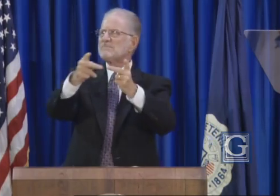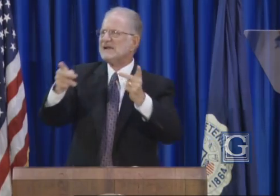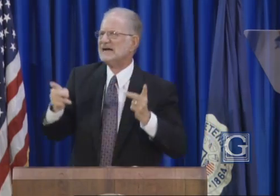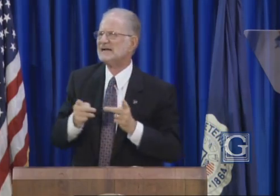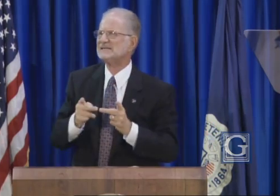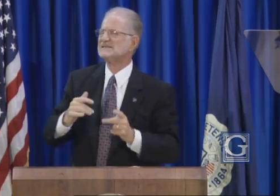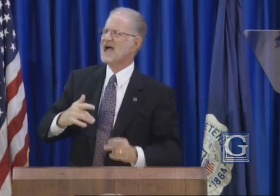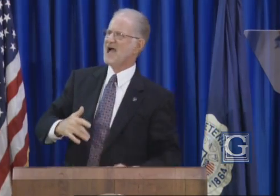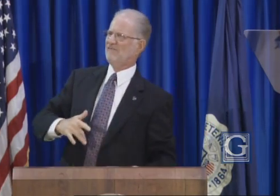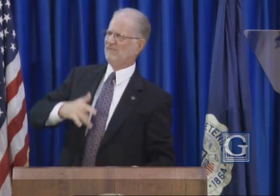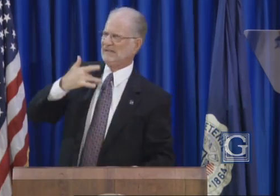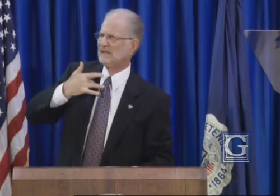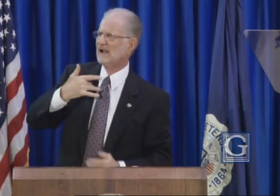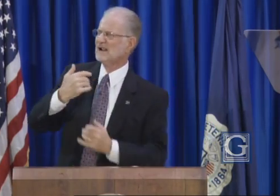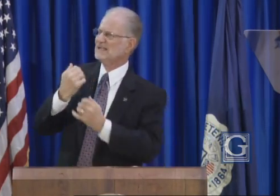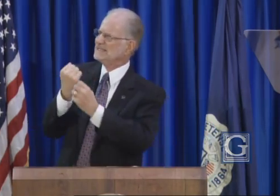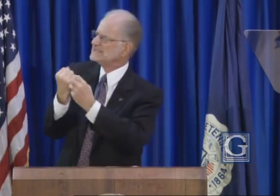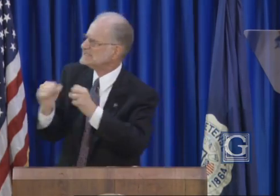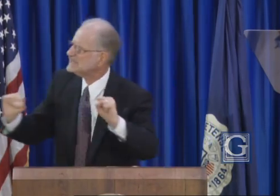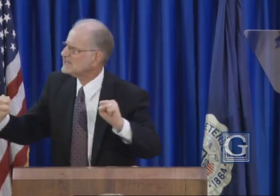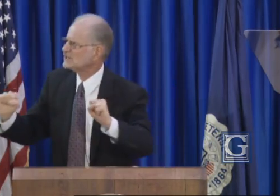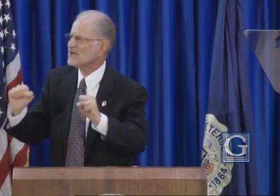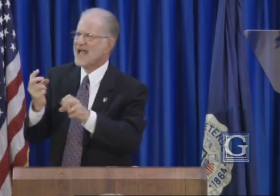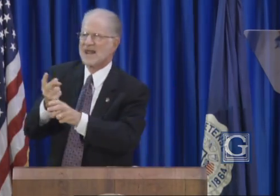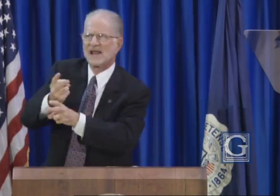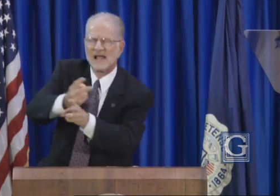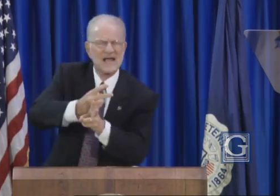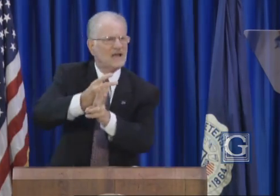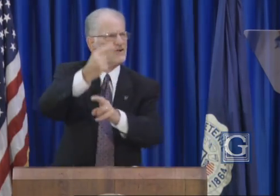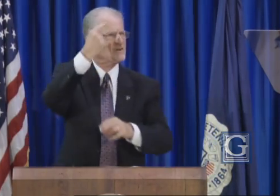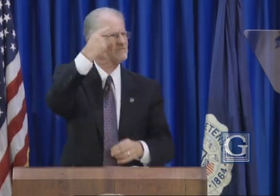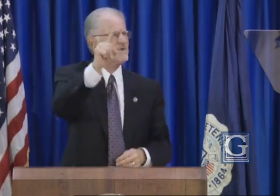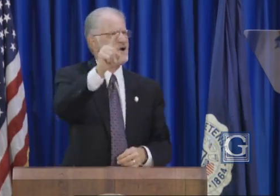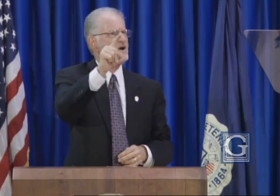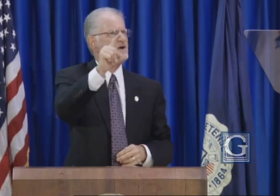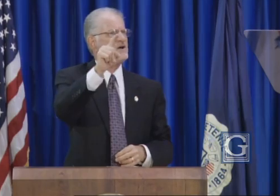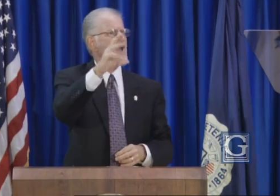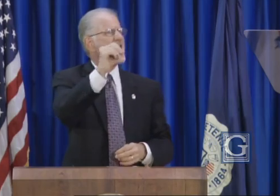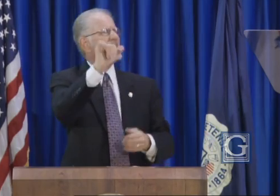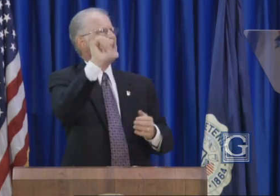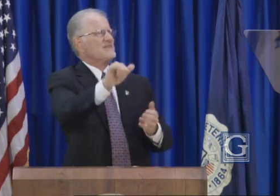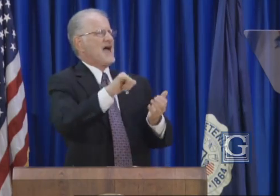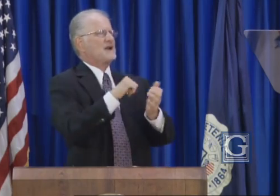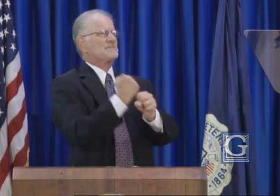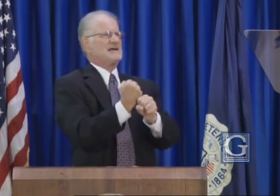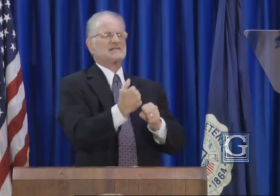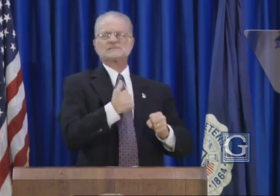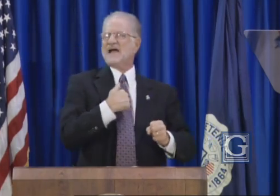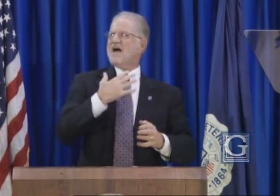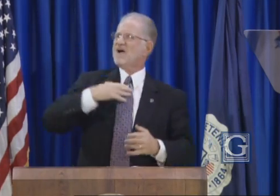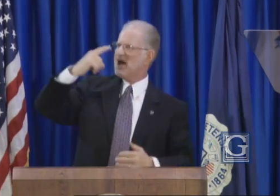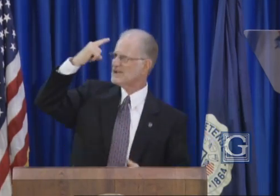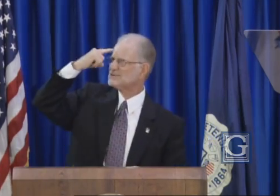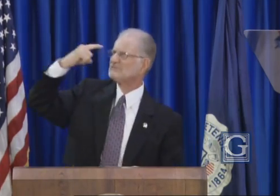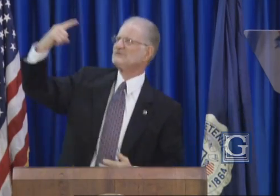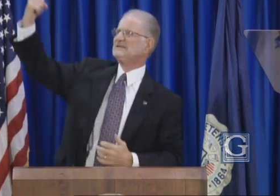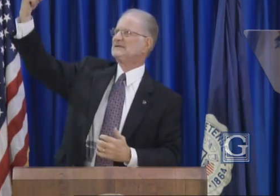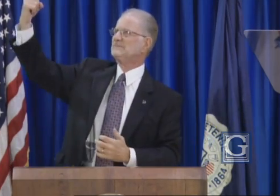she said this: "In this place, I feel secure and cared for. And that